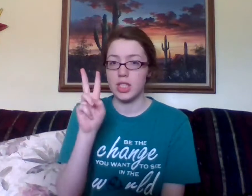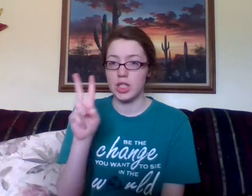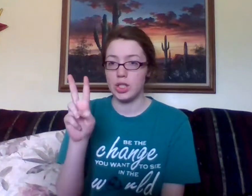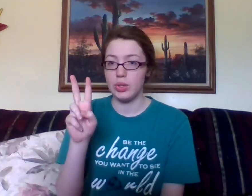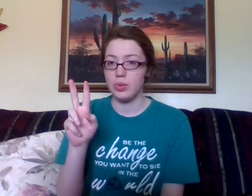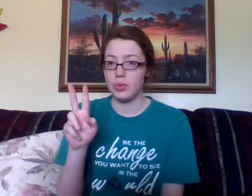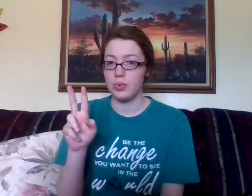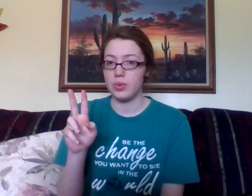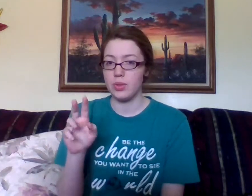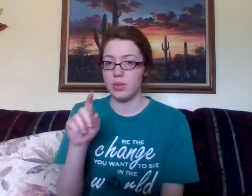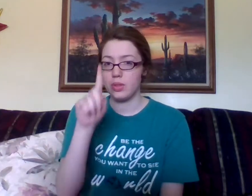two.